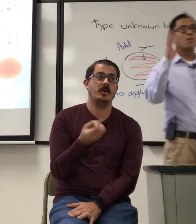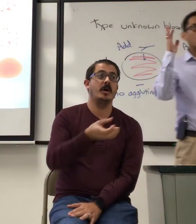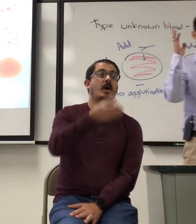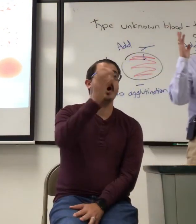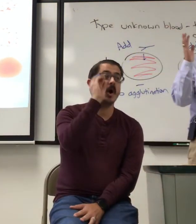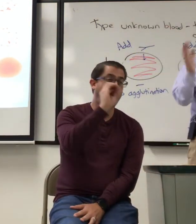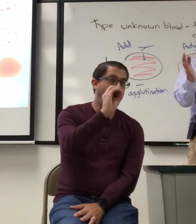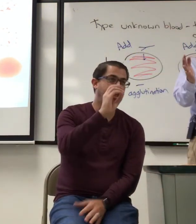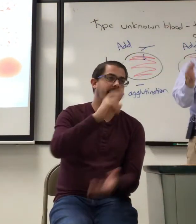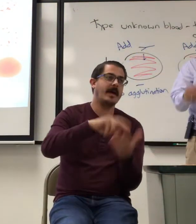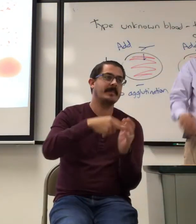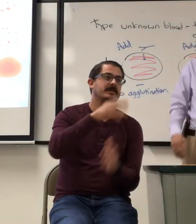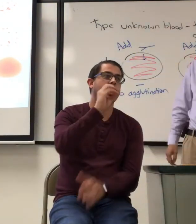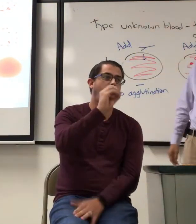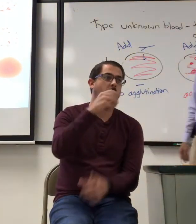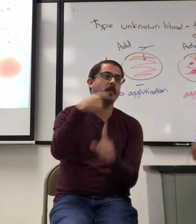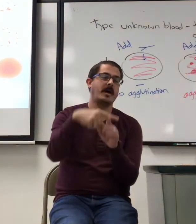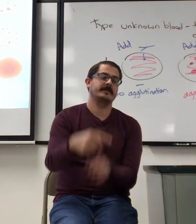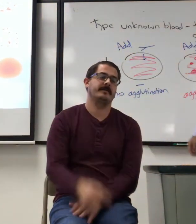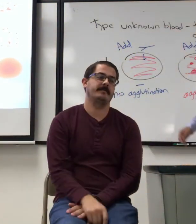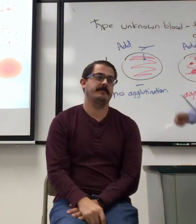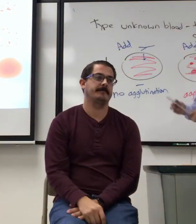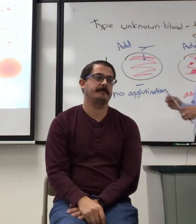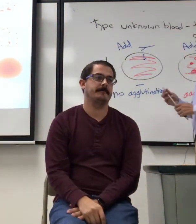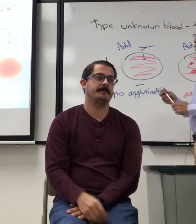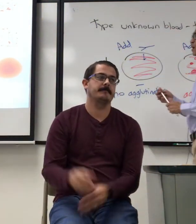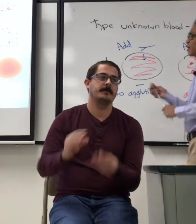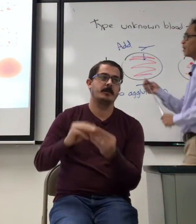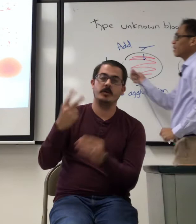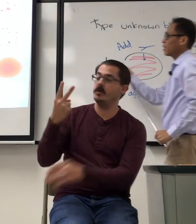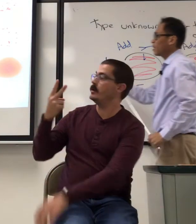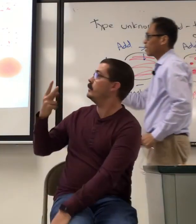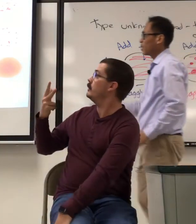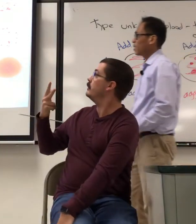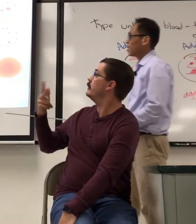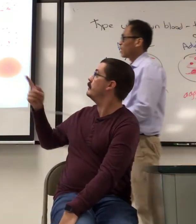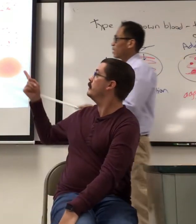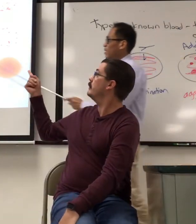O positive. Number 3.